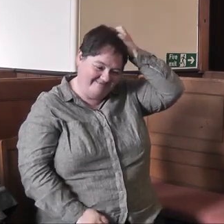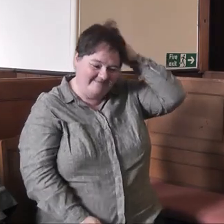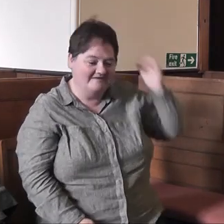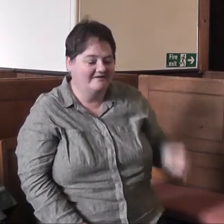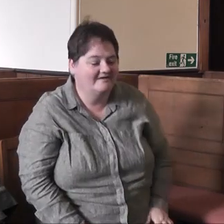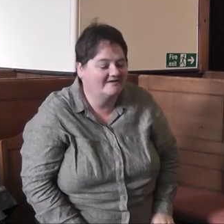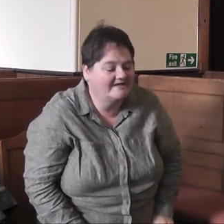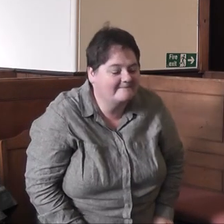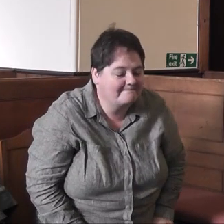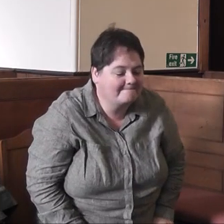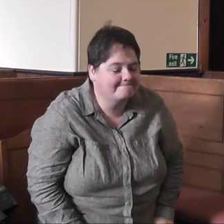Okay.